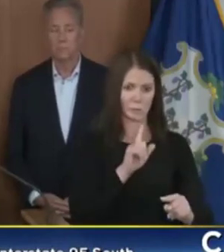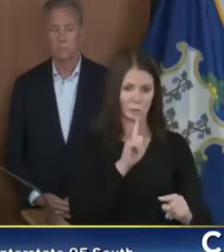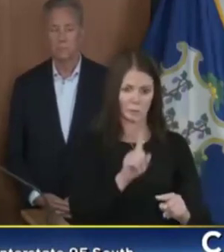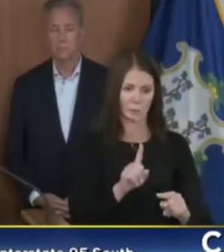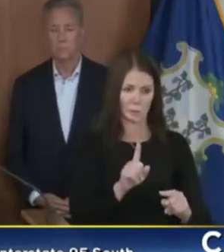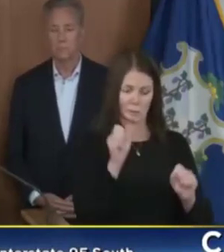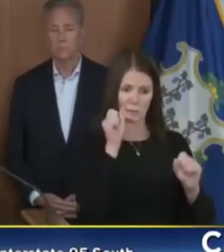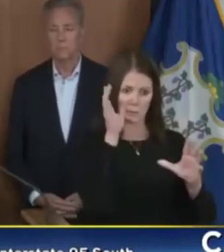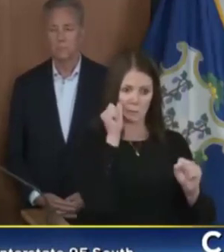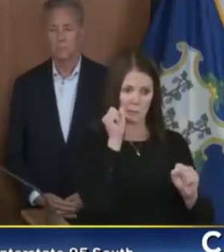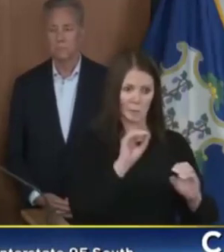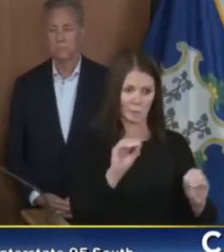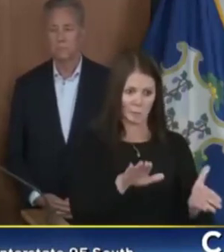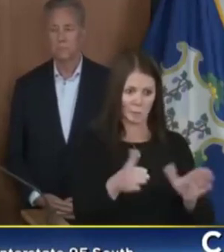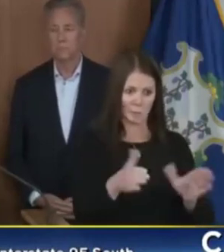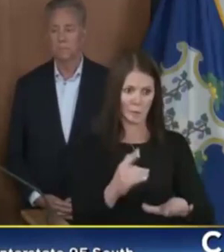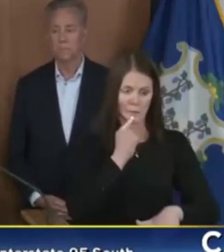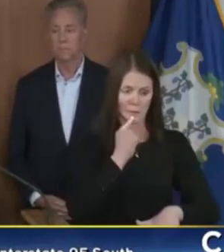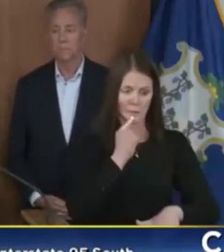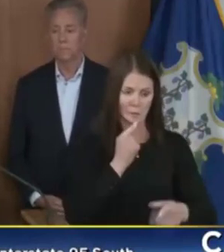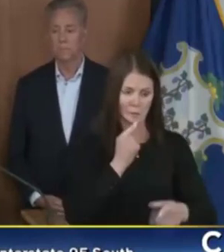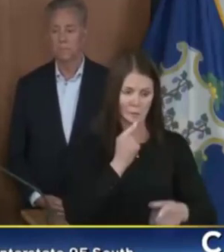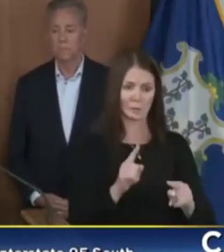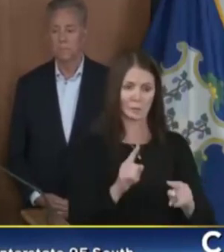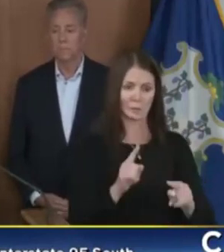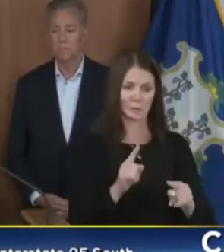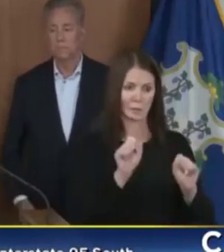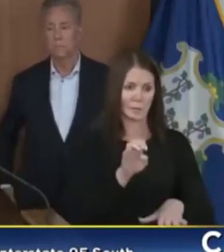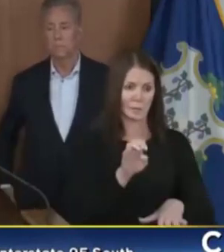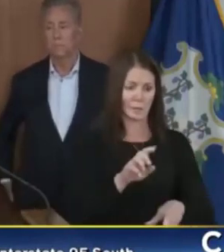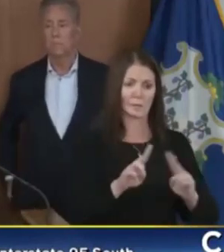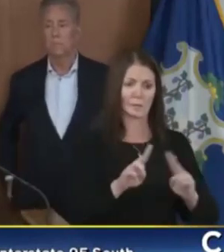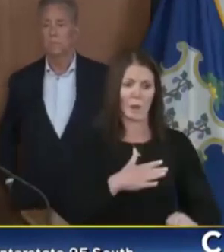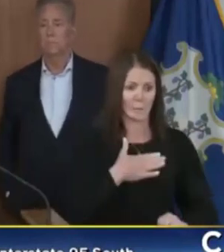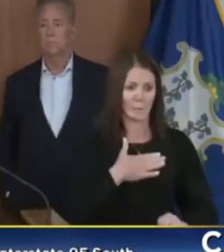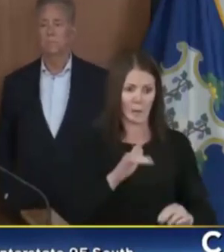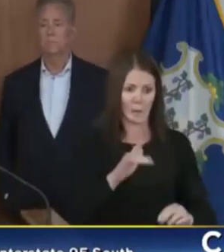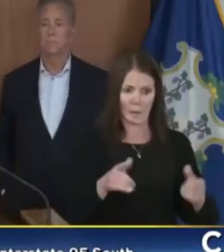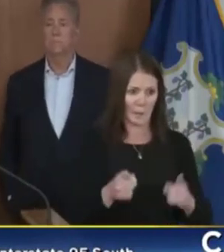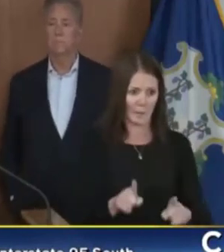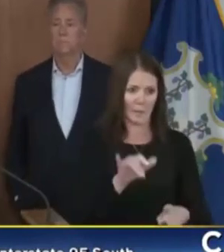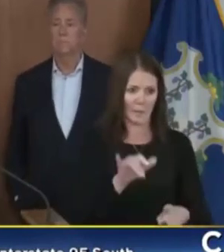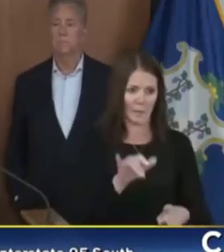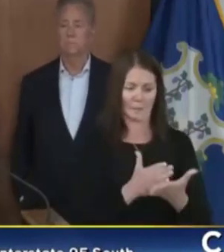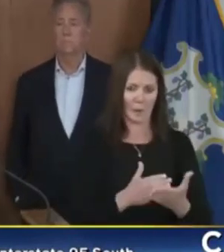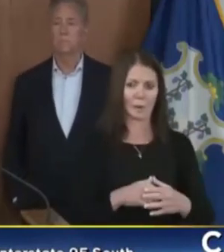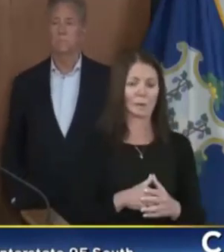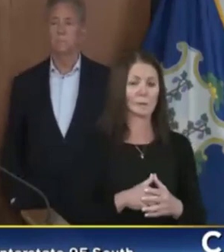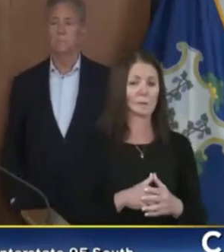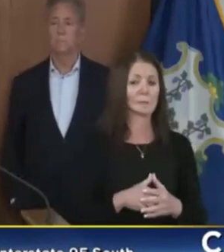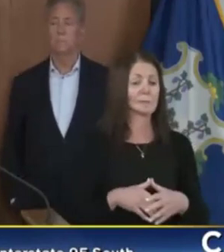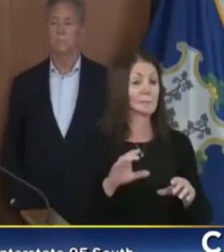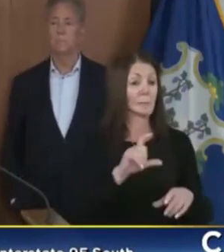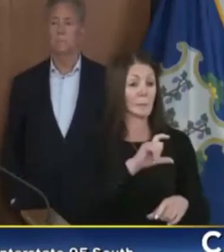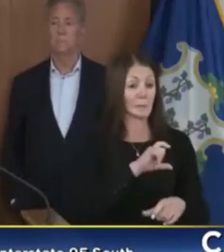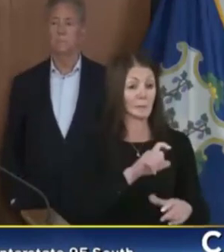very fortunate there were no fatalities or serious injuries. So we're very happy about that part, at least. No